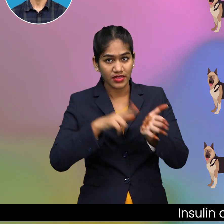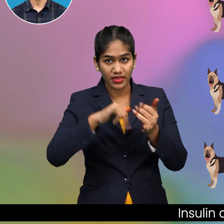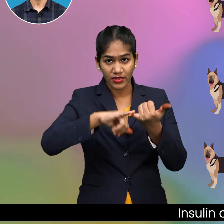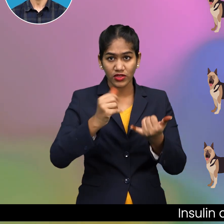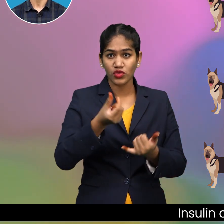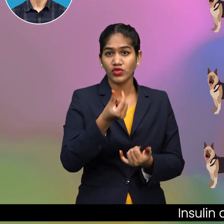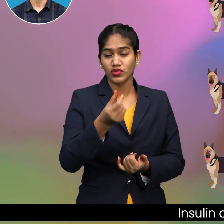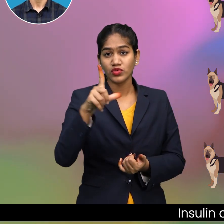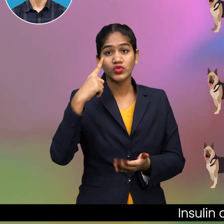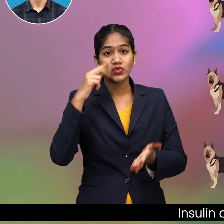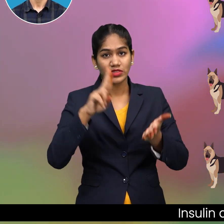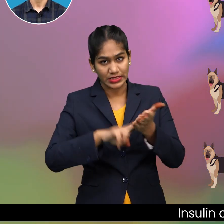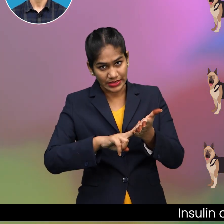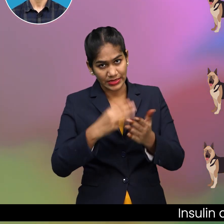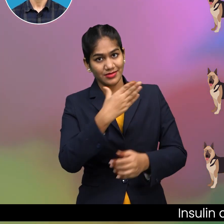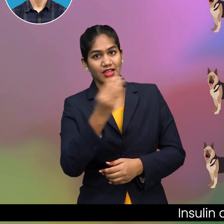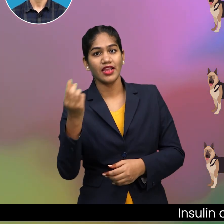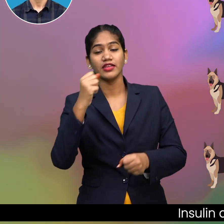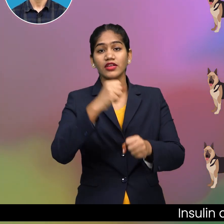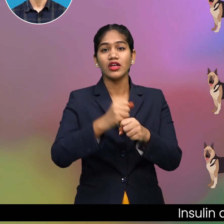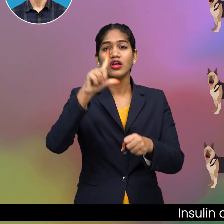insulin and glucagon.